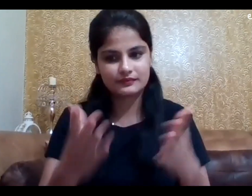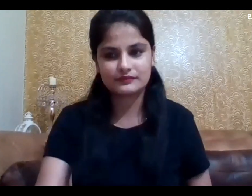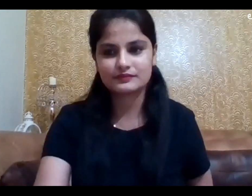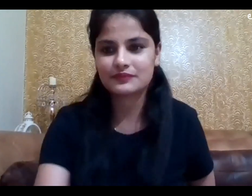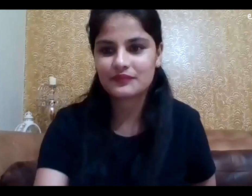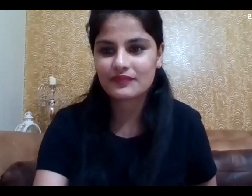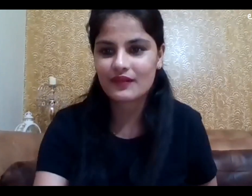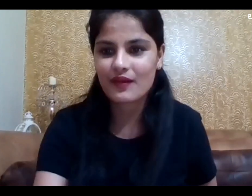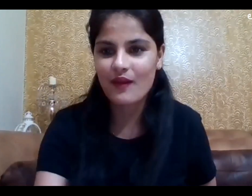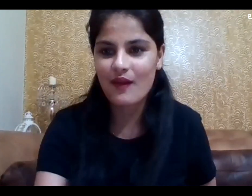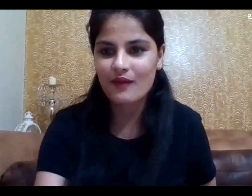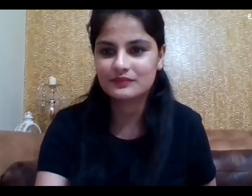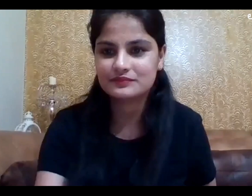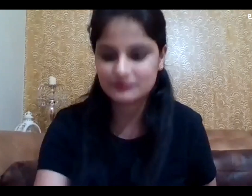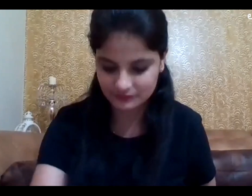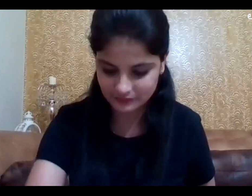Can we have the PPT, please?